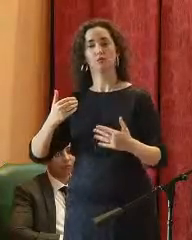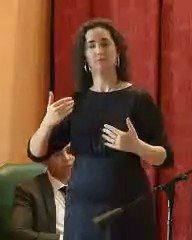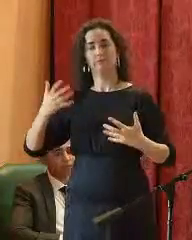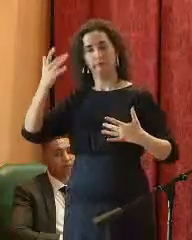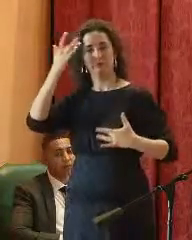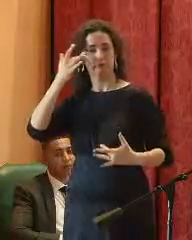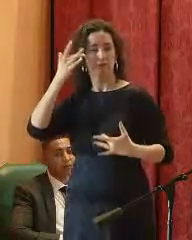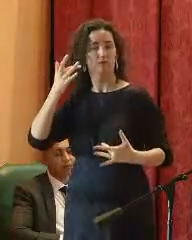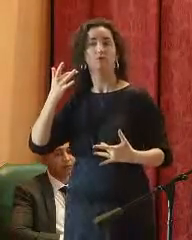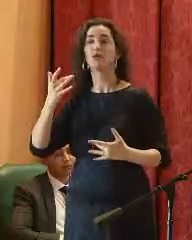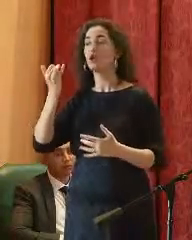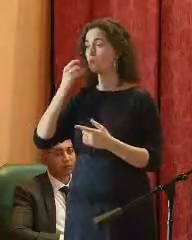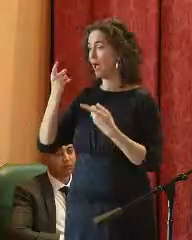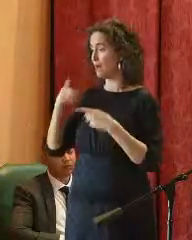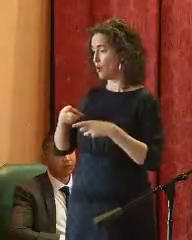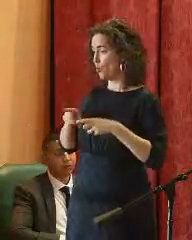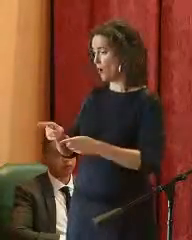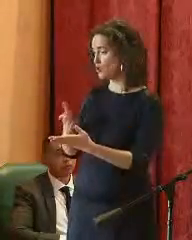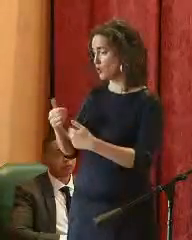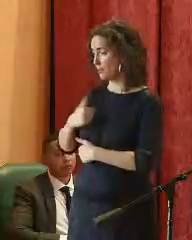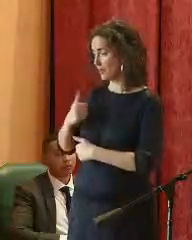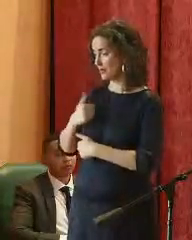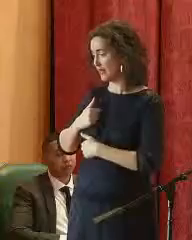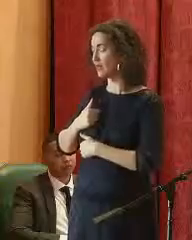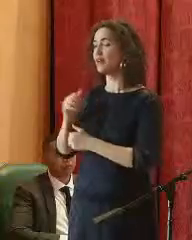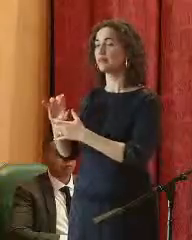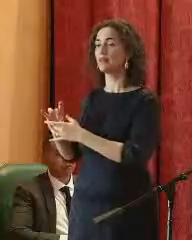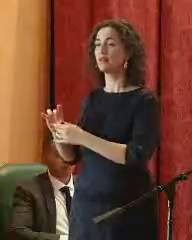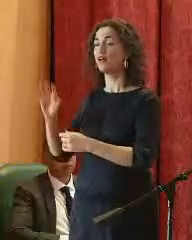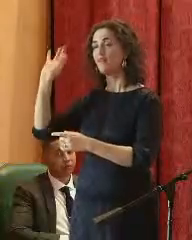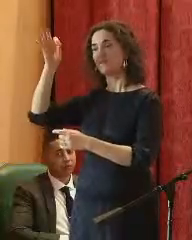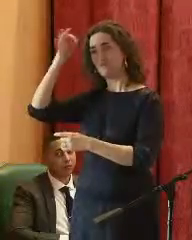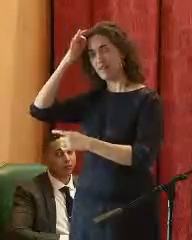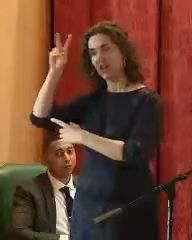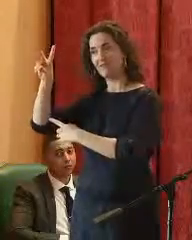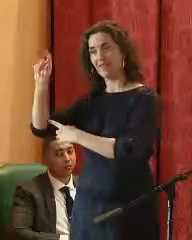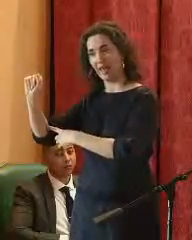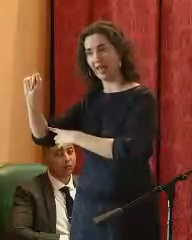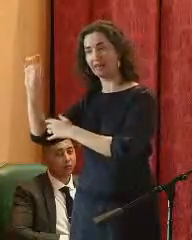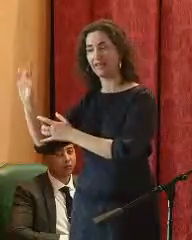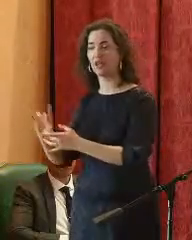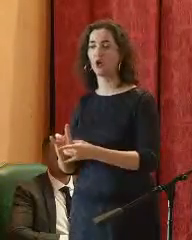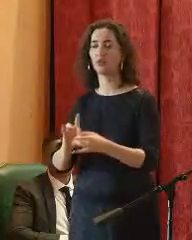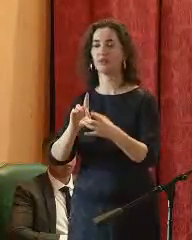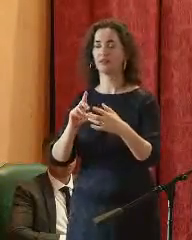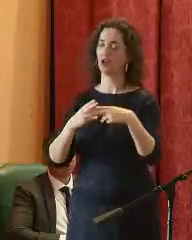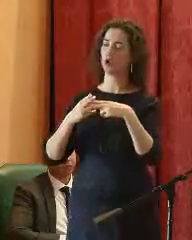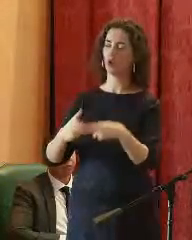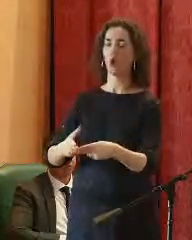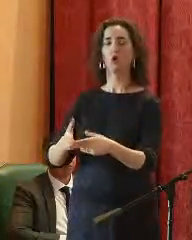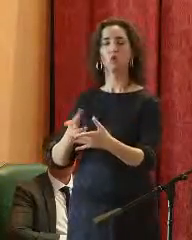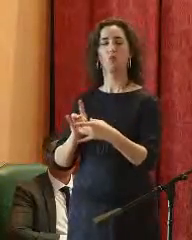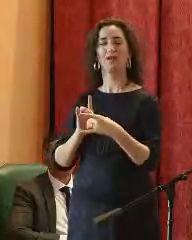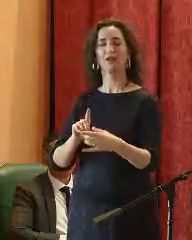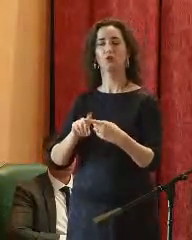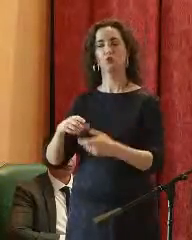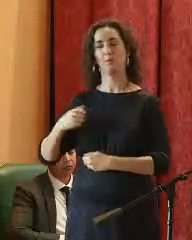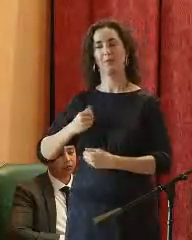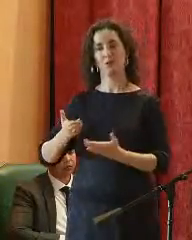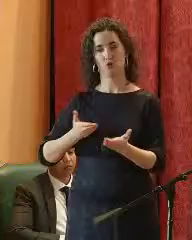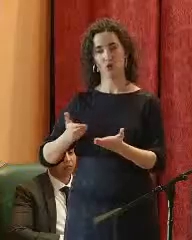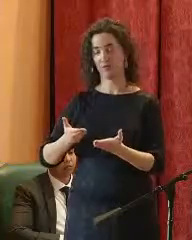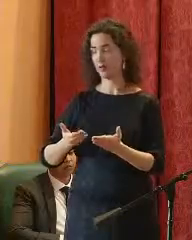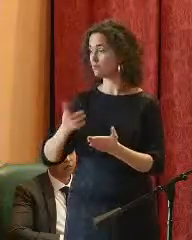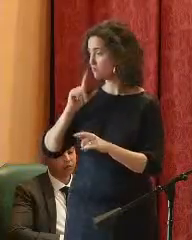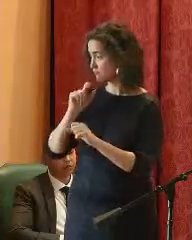they're incurred during military service, can be connected by the federal VA as service-related. And in that case,